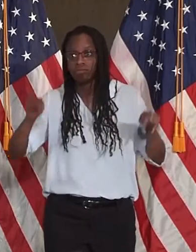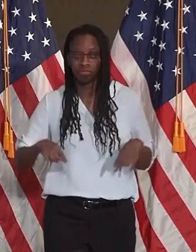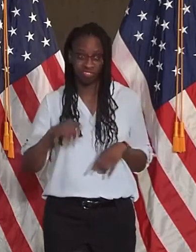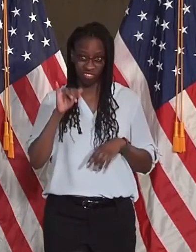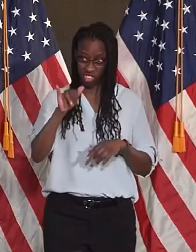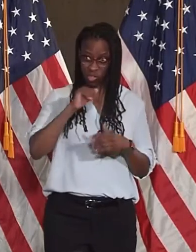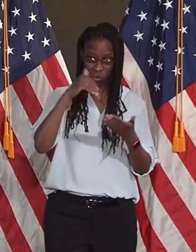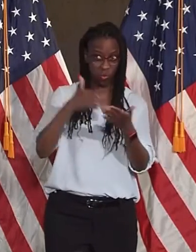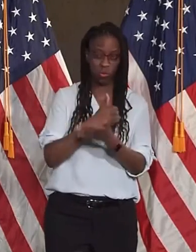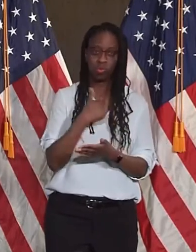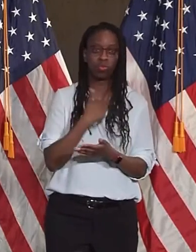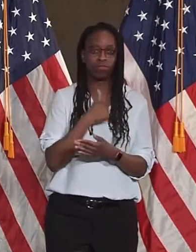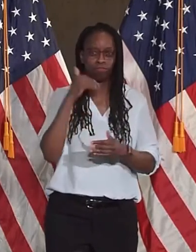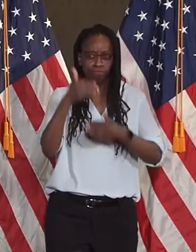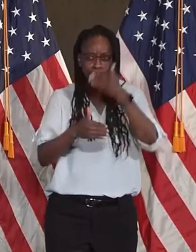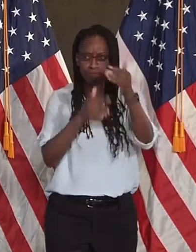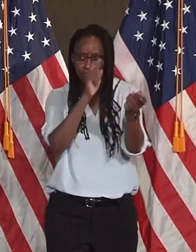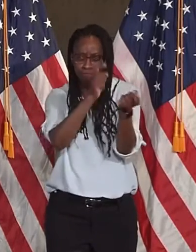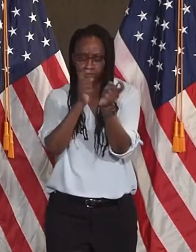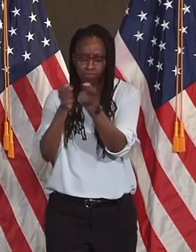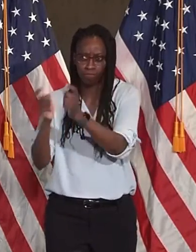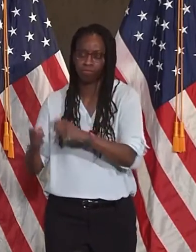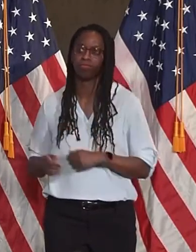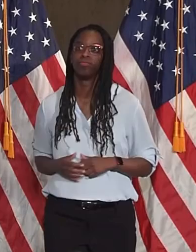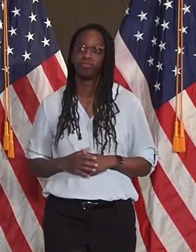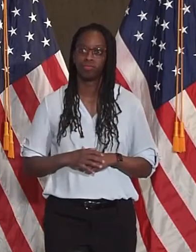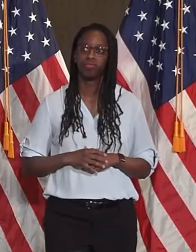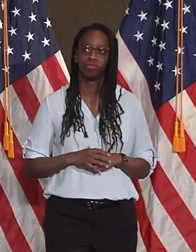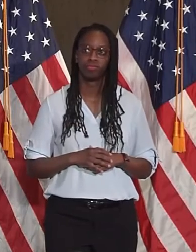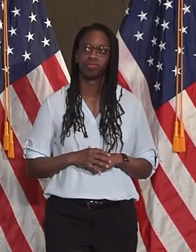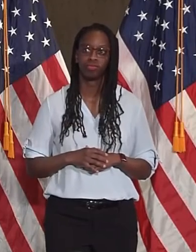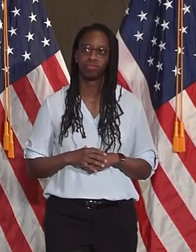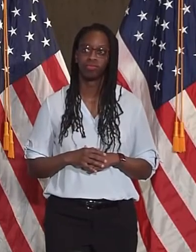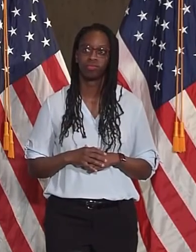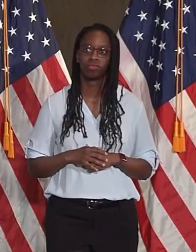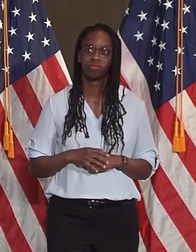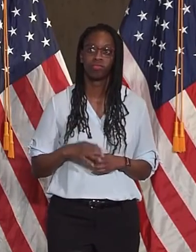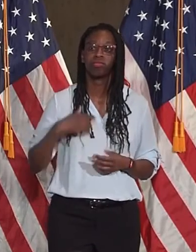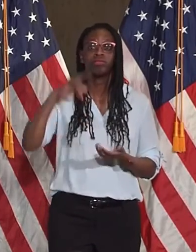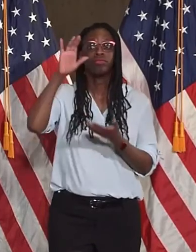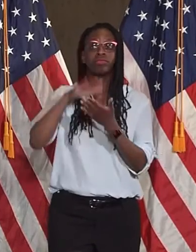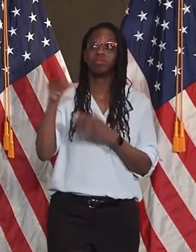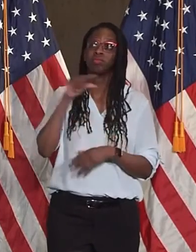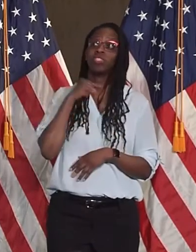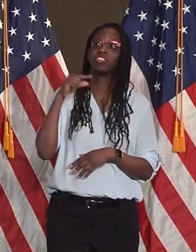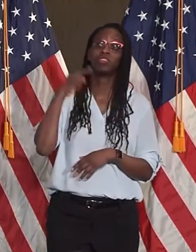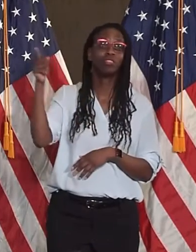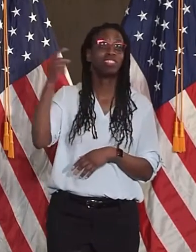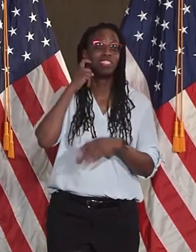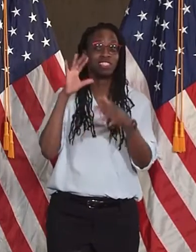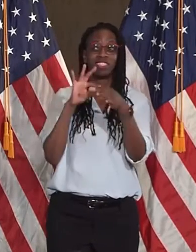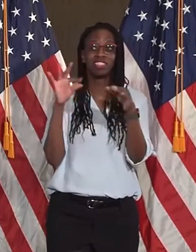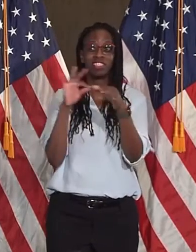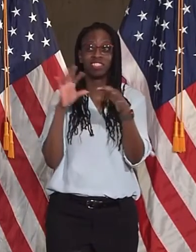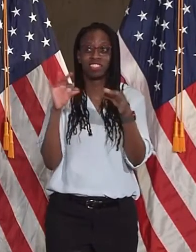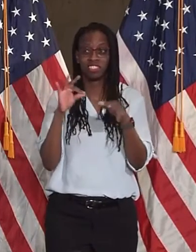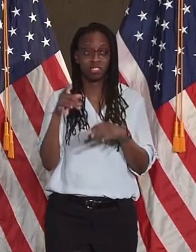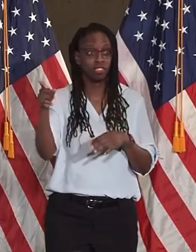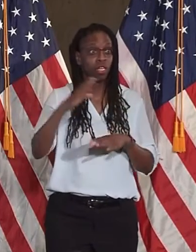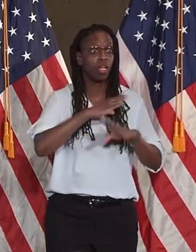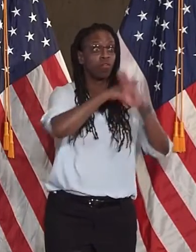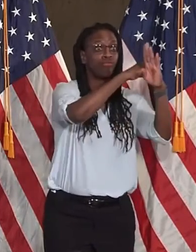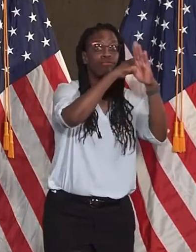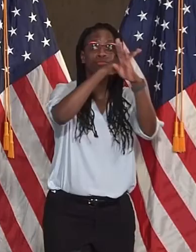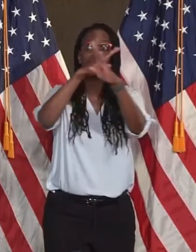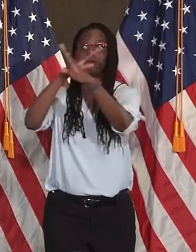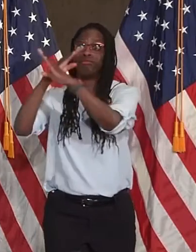I believe, as our pastor has said, these obstacles create an